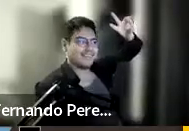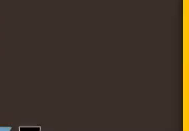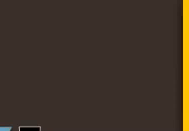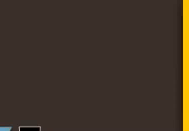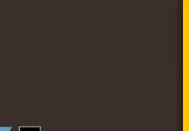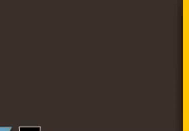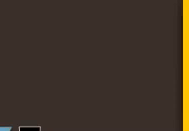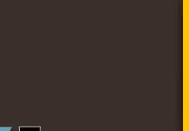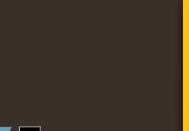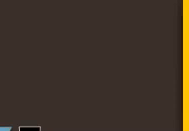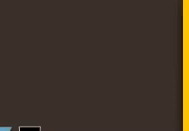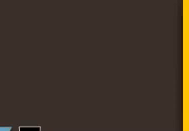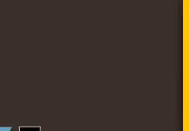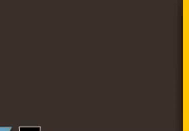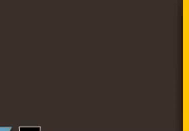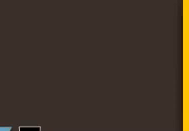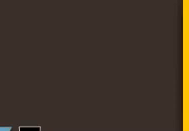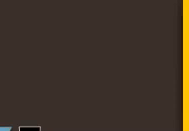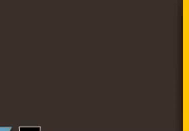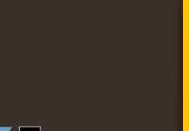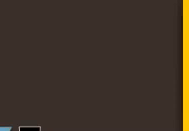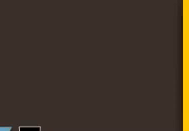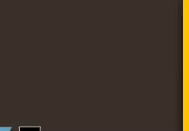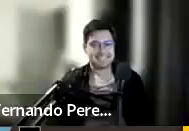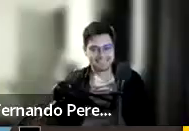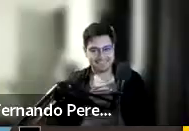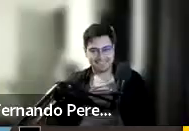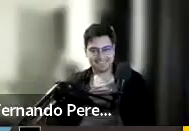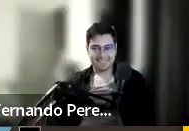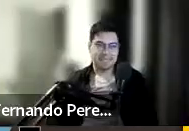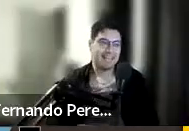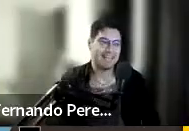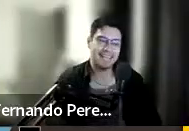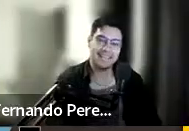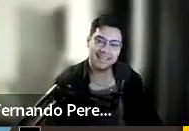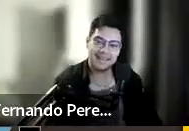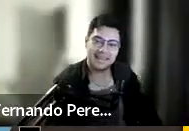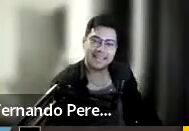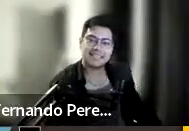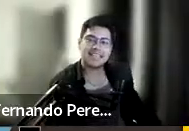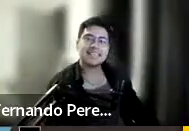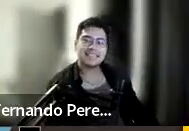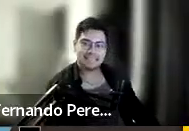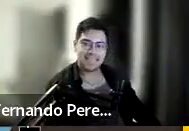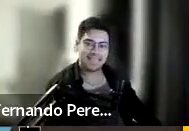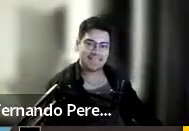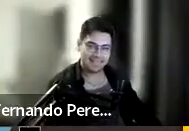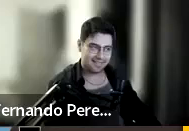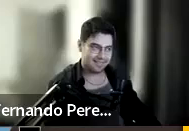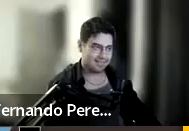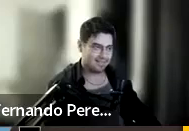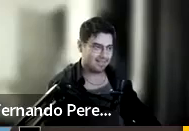Bye, teacher. Have a nice day. Excellent. Bye-bye. Have a nice day.